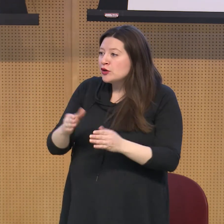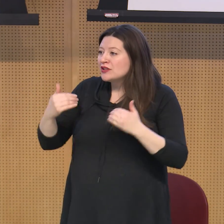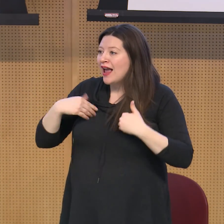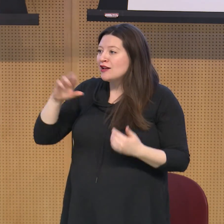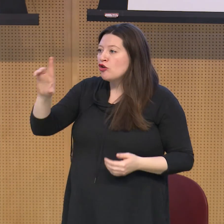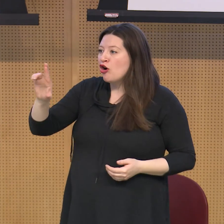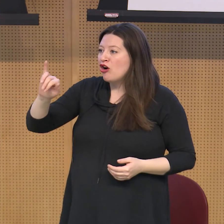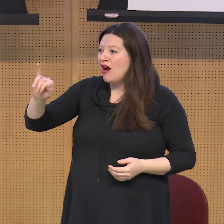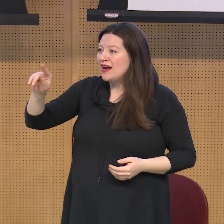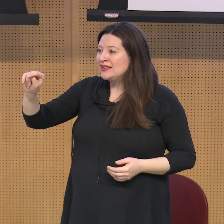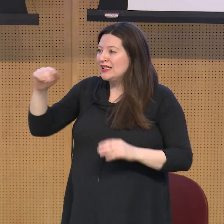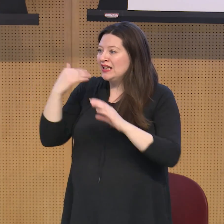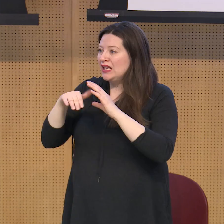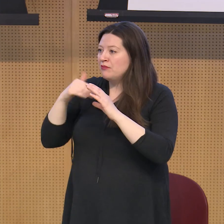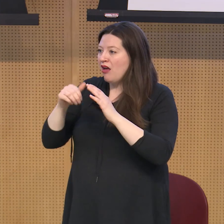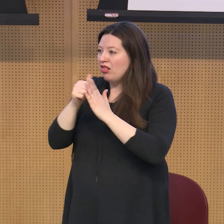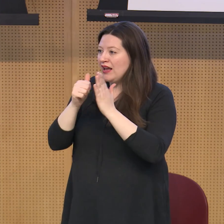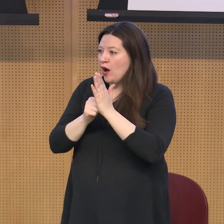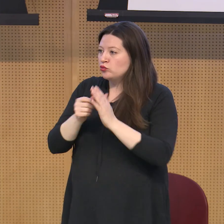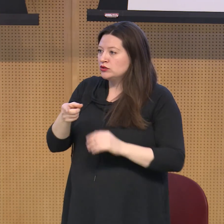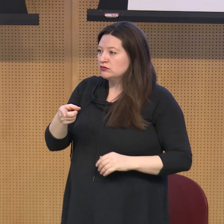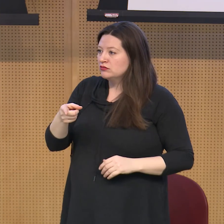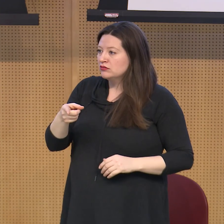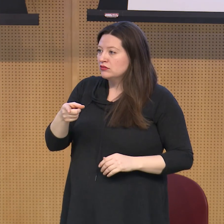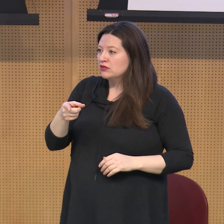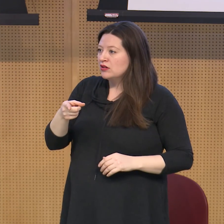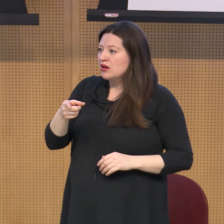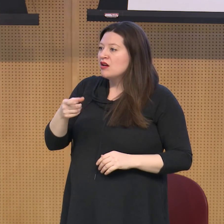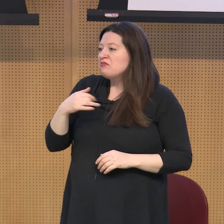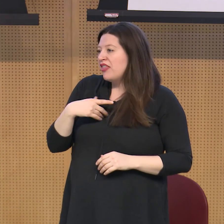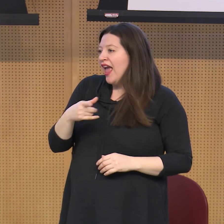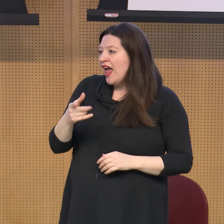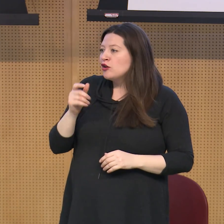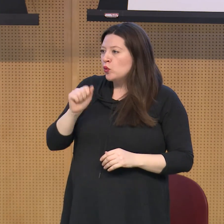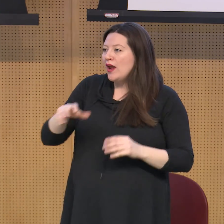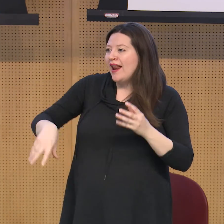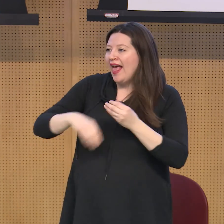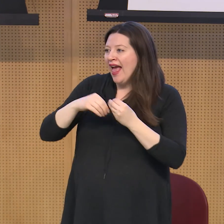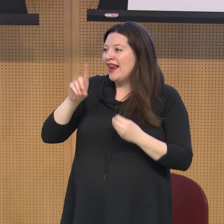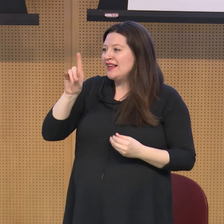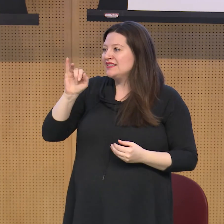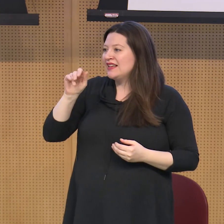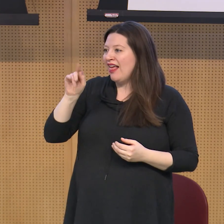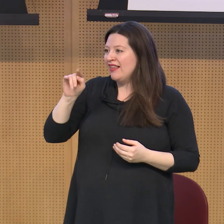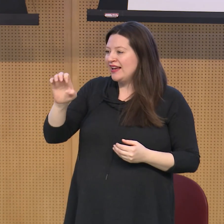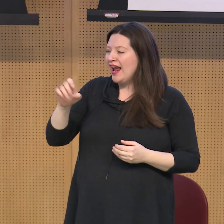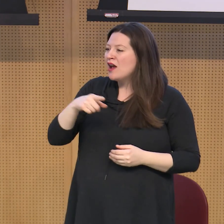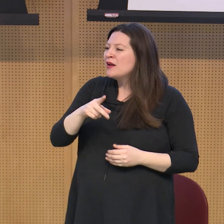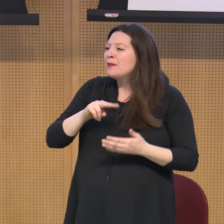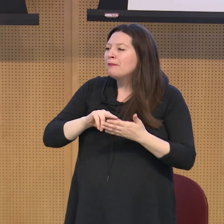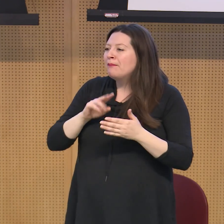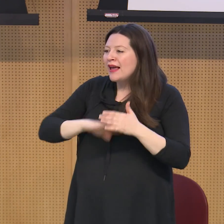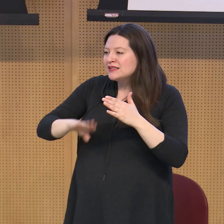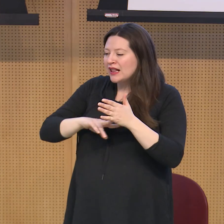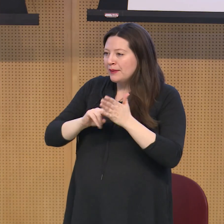Yes, as long as that person has an RIT email account, they can be a delegate. You can add them as a